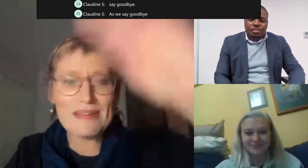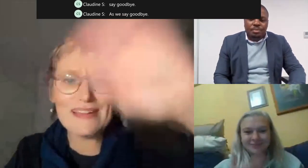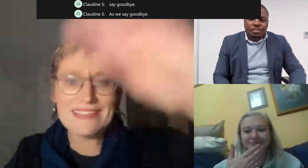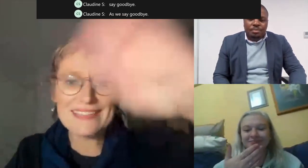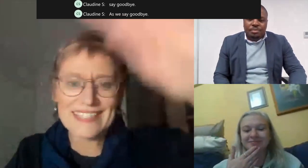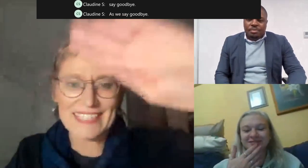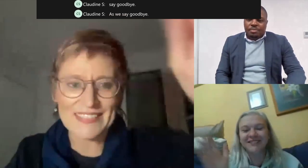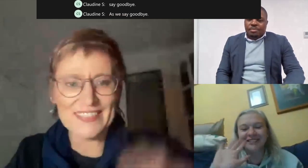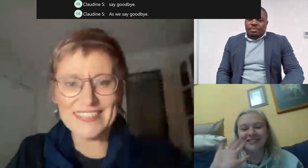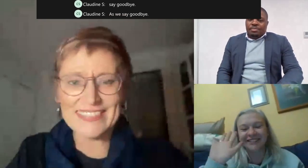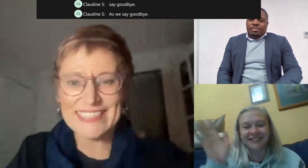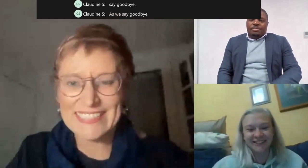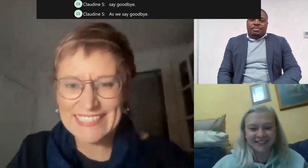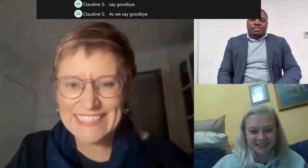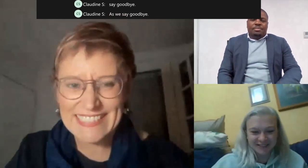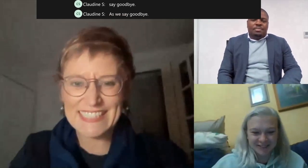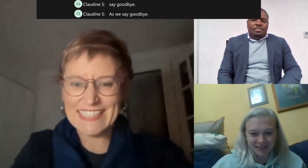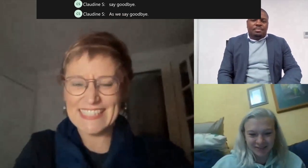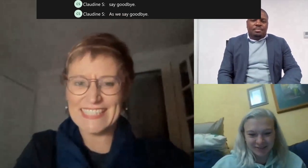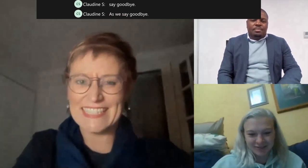Hey, Gemma.